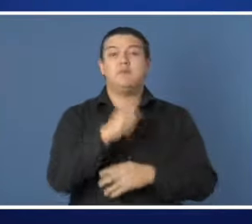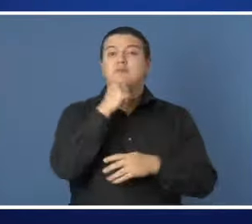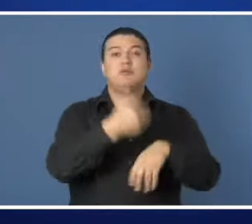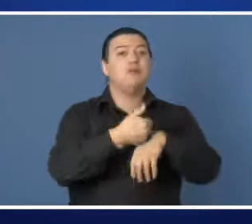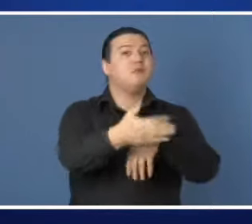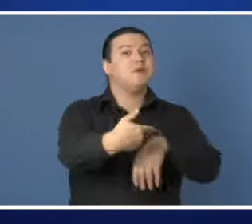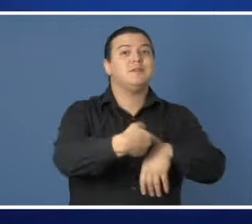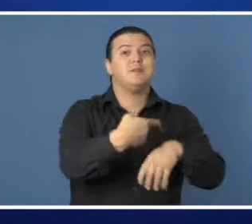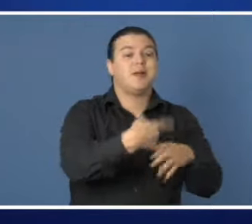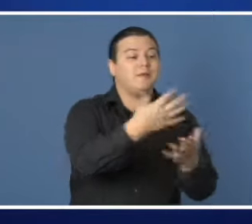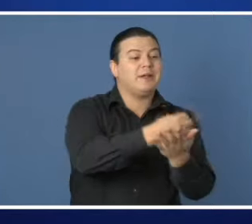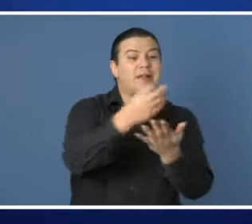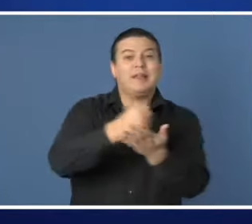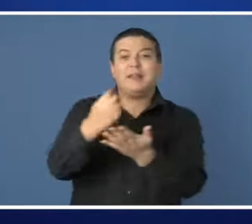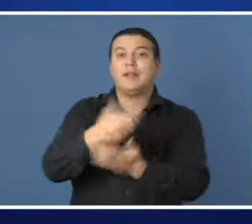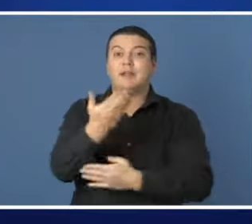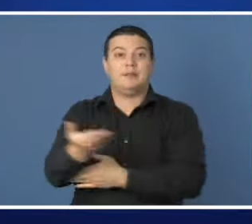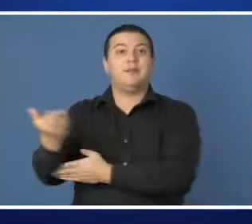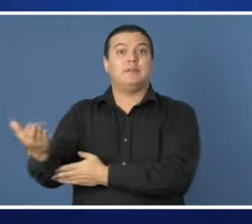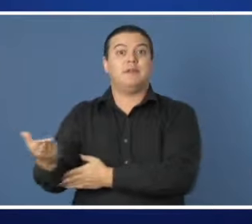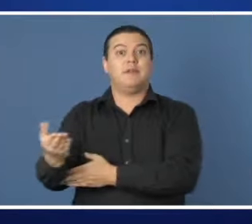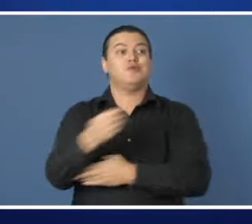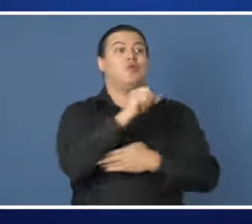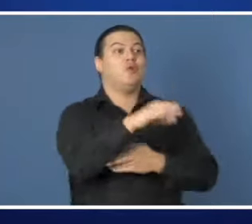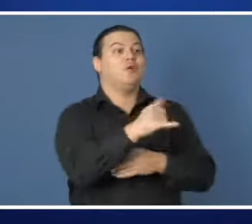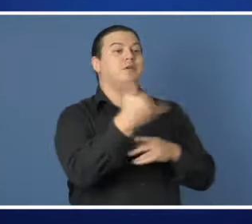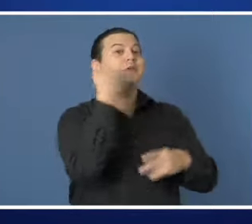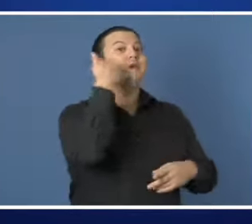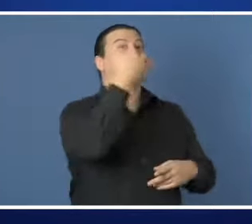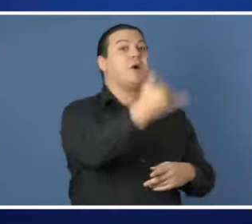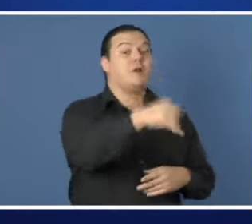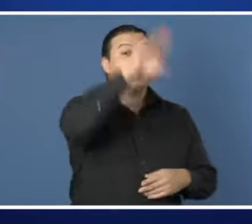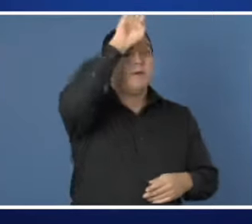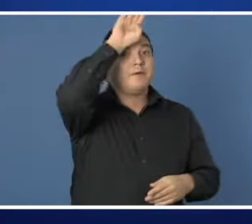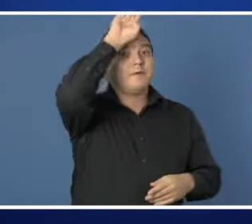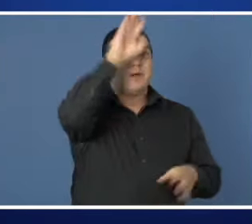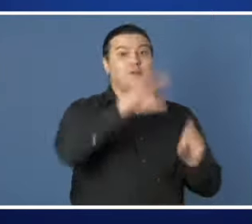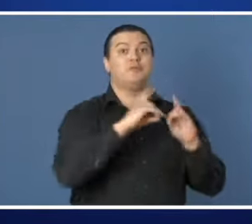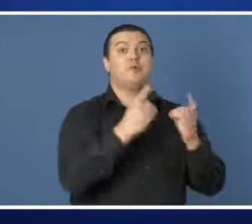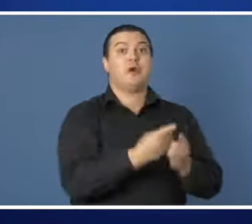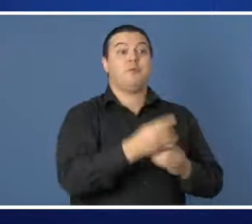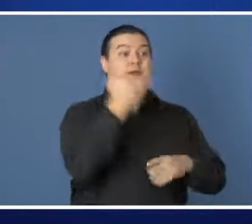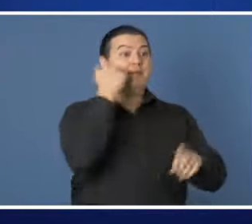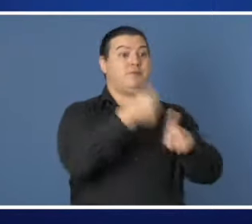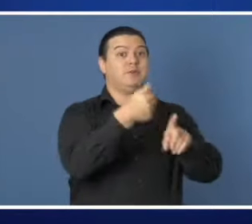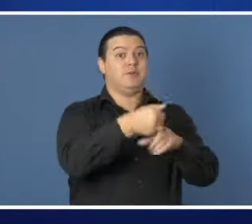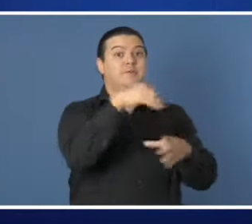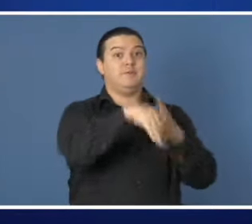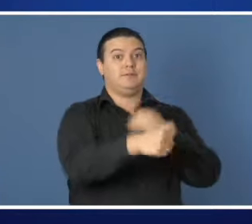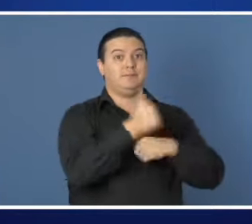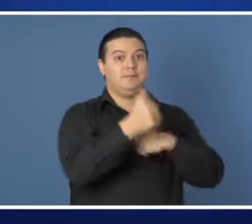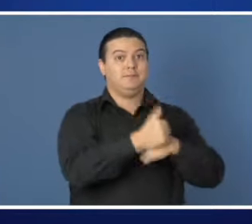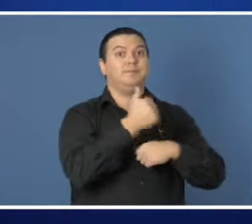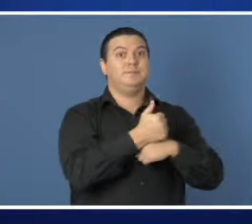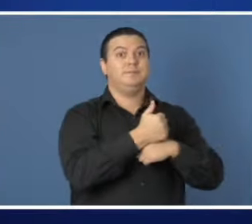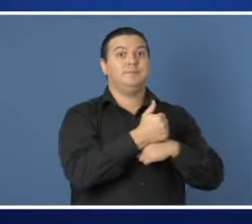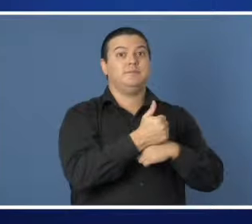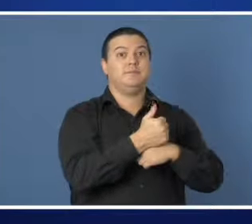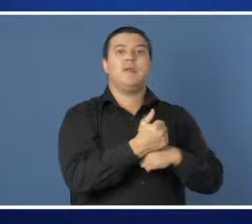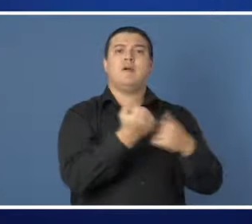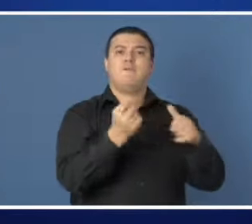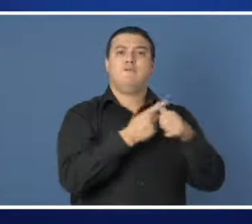immediately. Do not waste time collecting items or calling the fire department when you are in